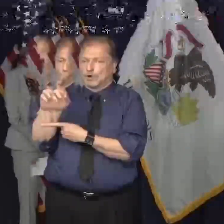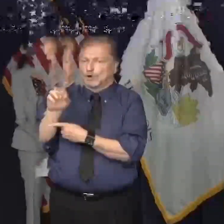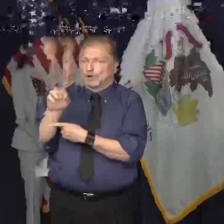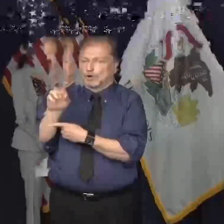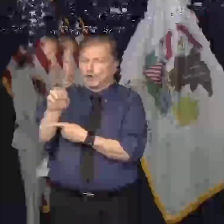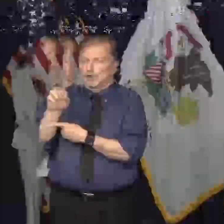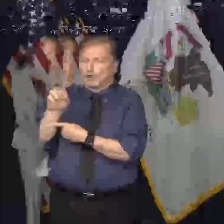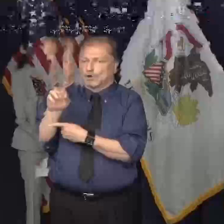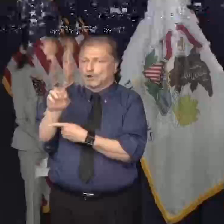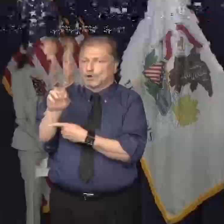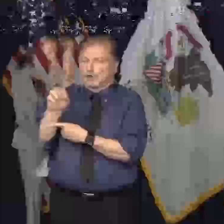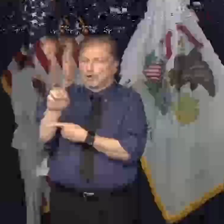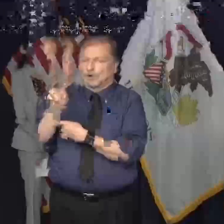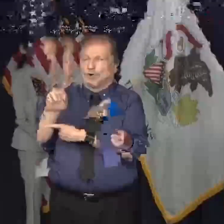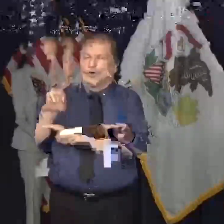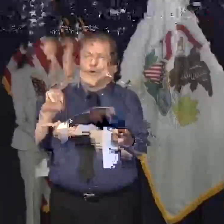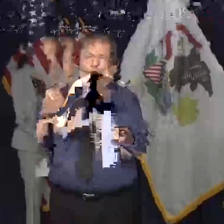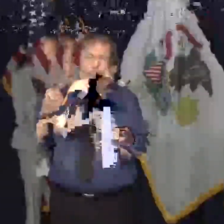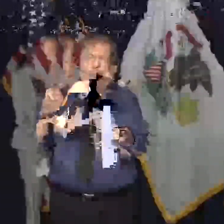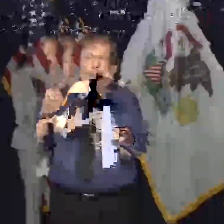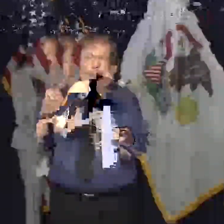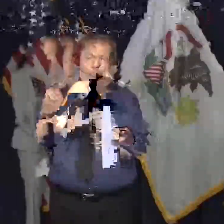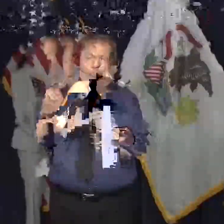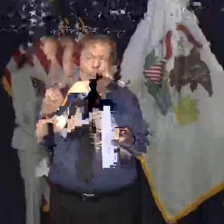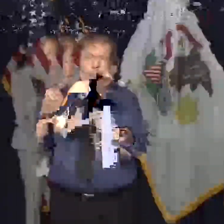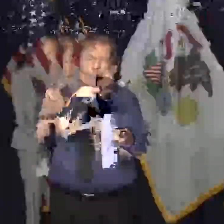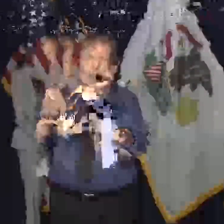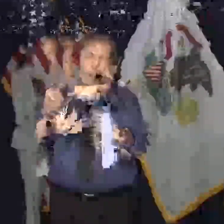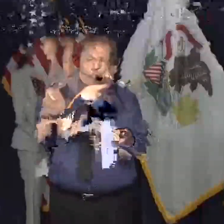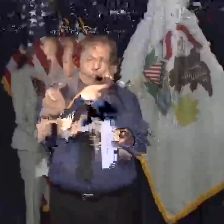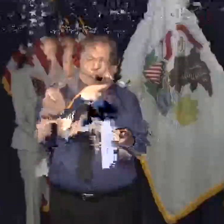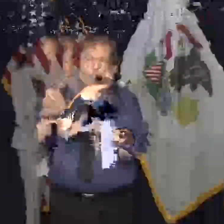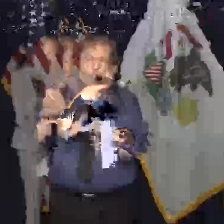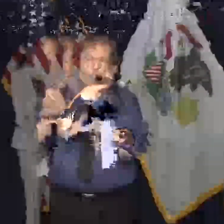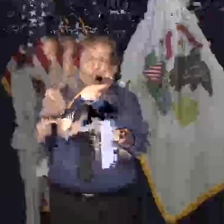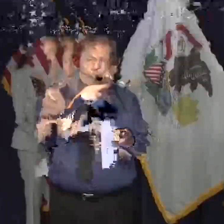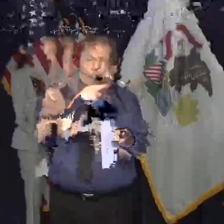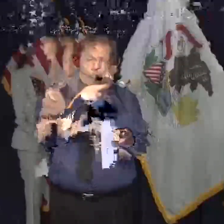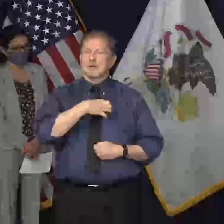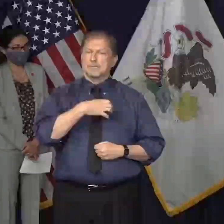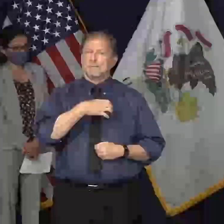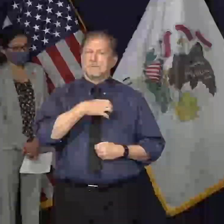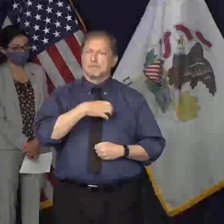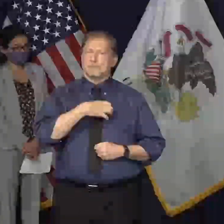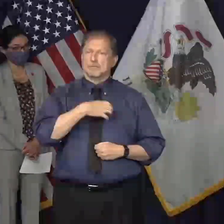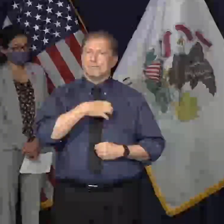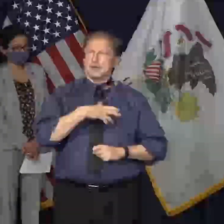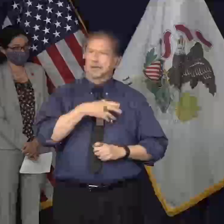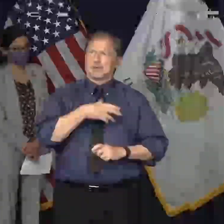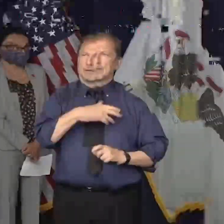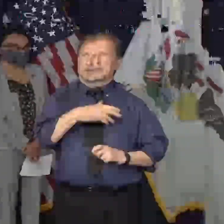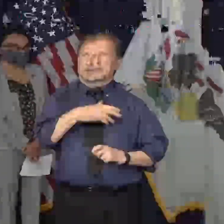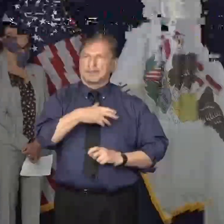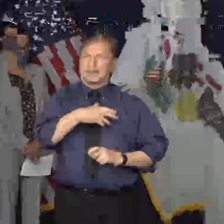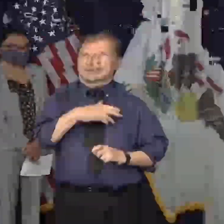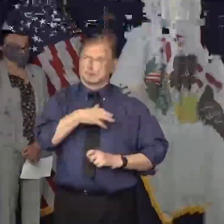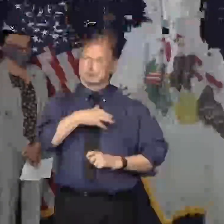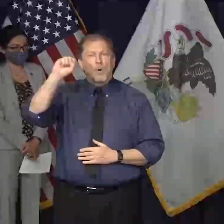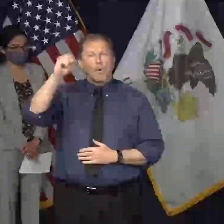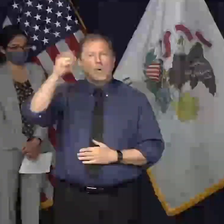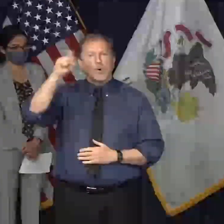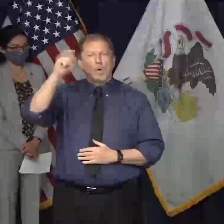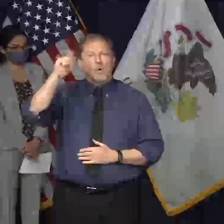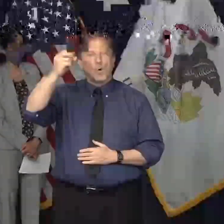gas stations, restaurants, and manufacturers, direct complaints to federal OSHA. Both of